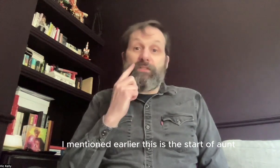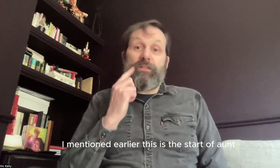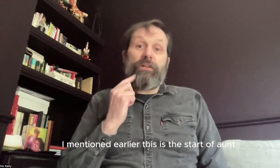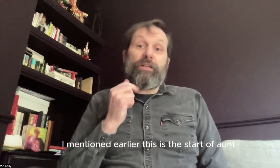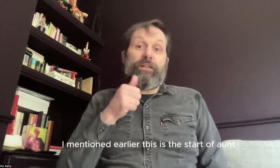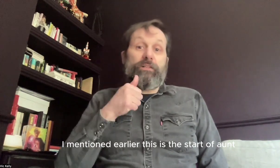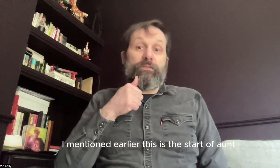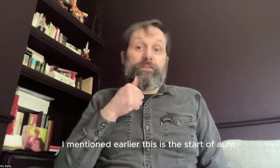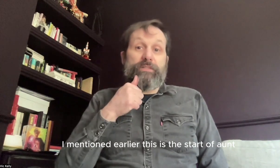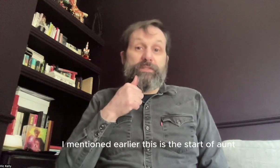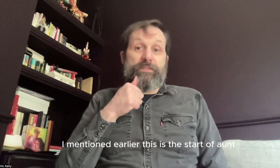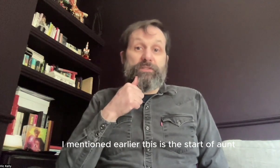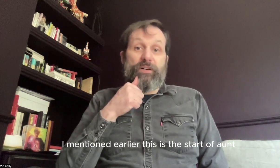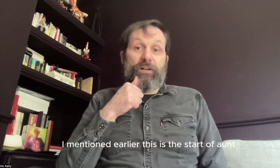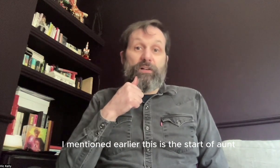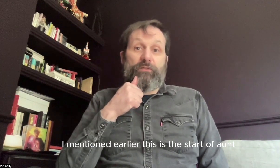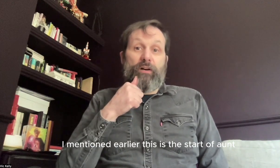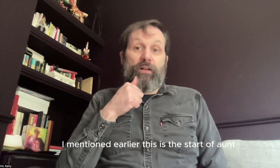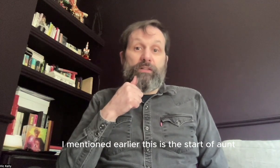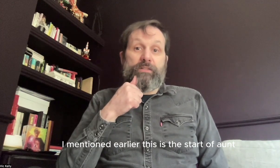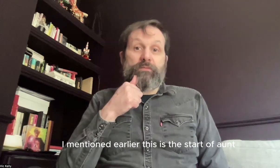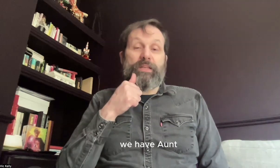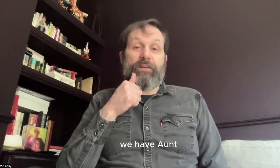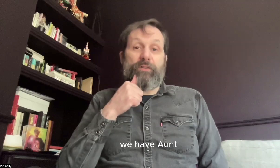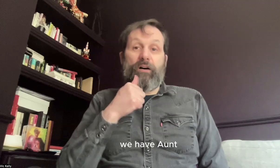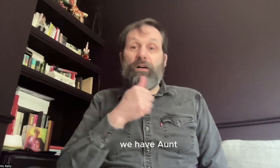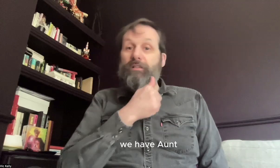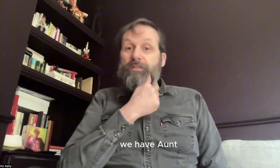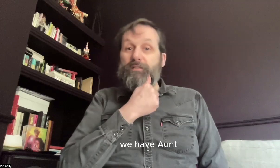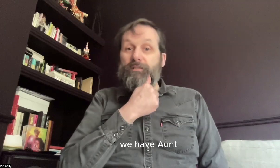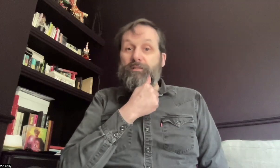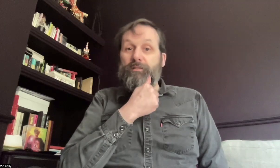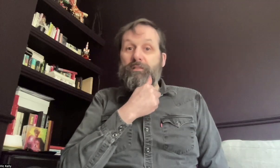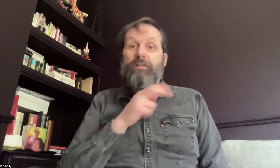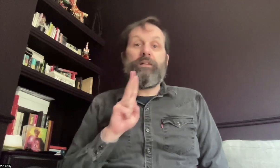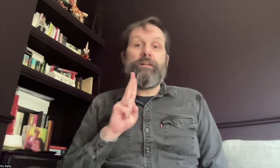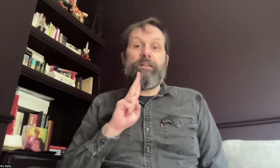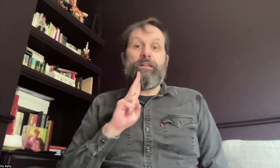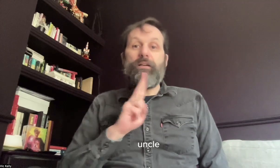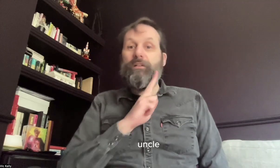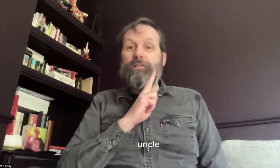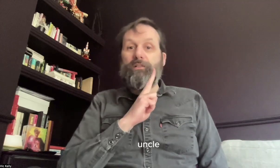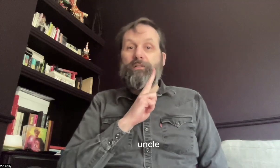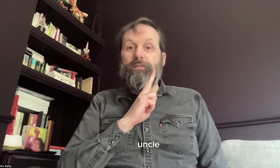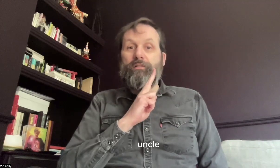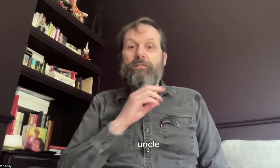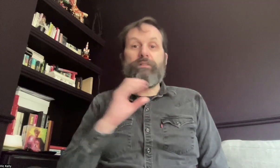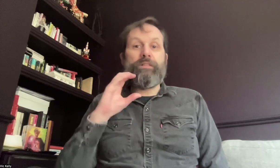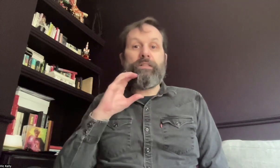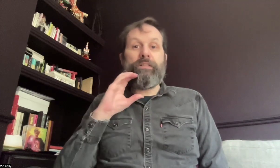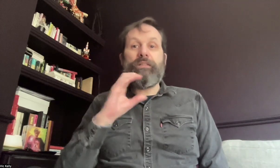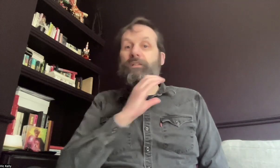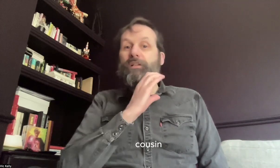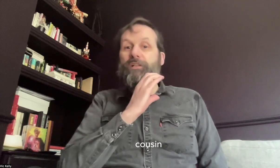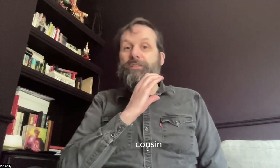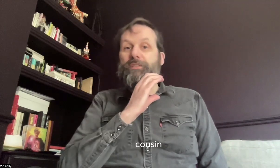mentioned earlier, this is the start of aunt. We have aunt, uncle,